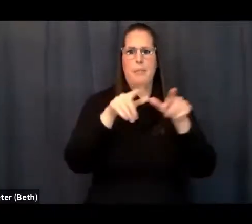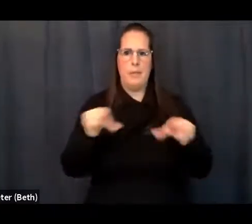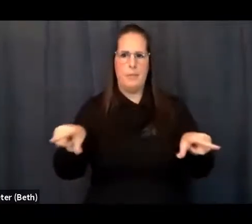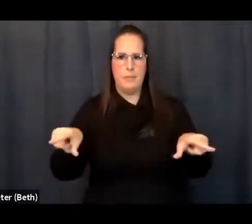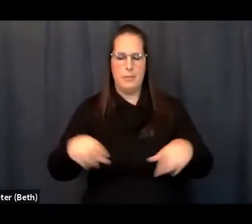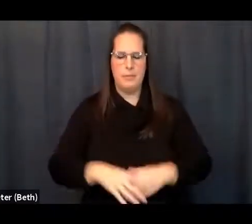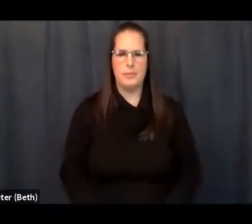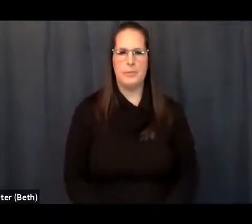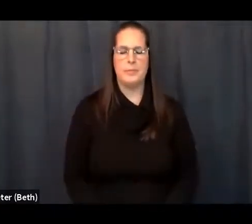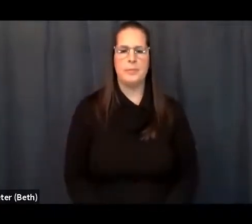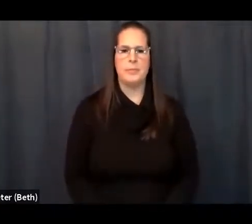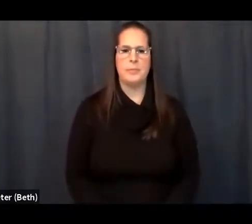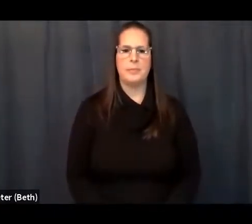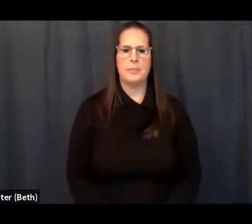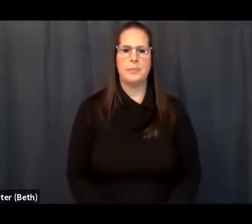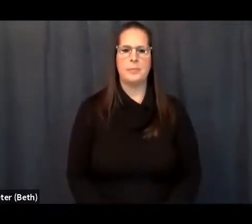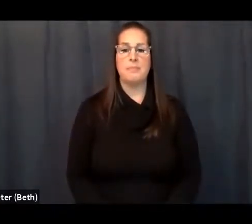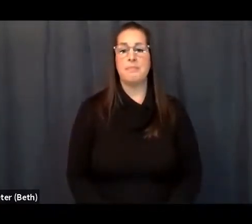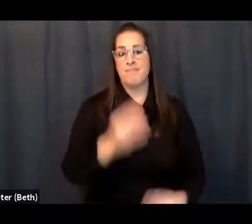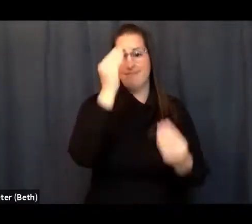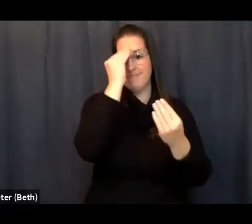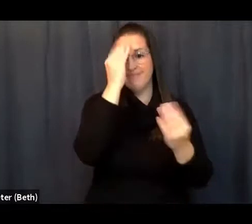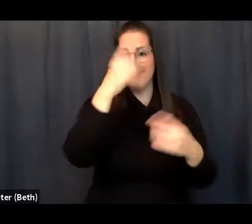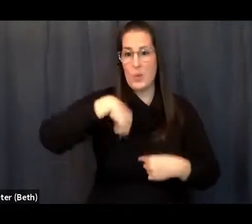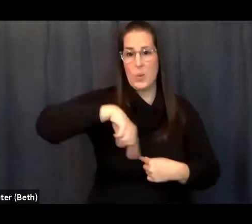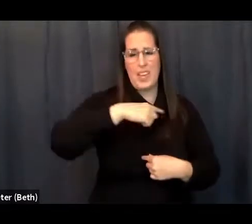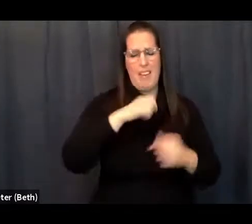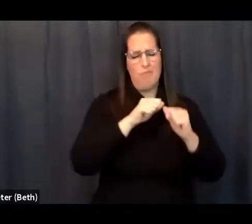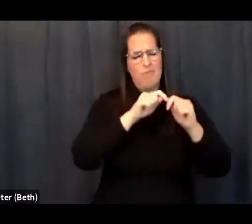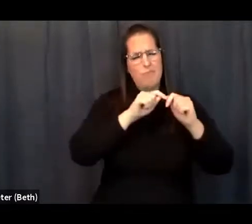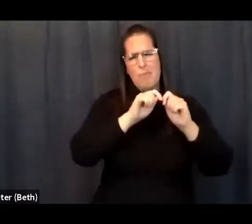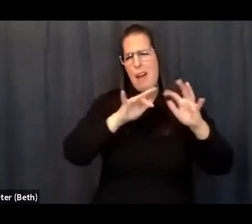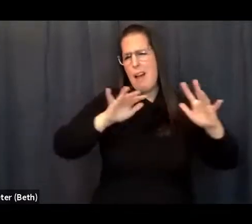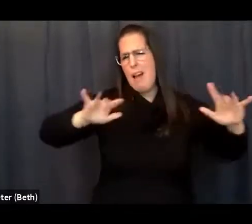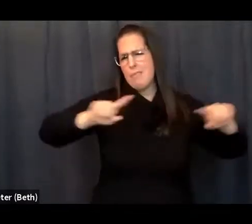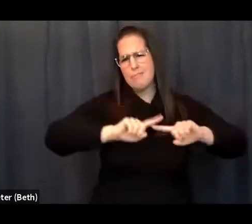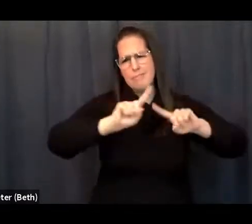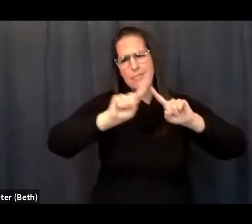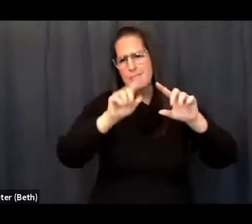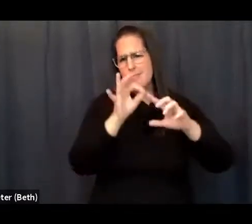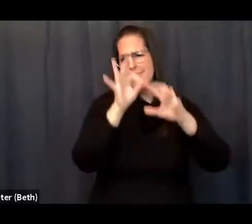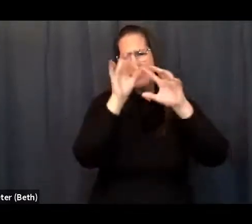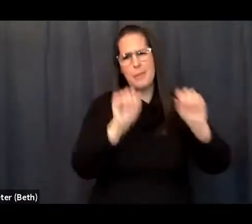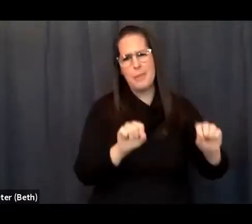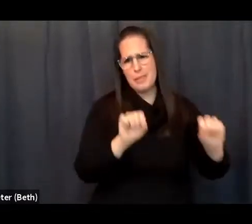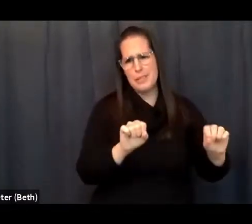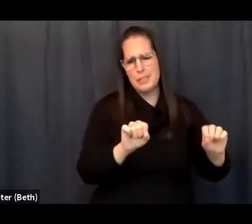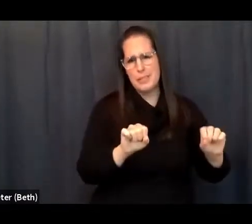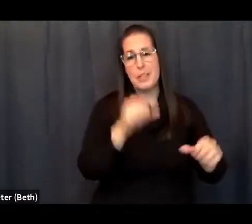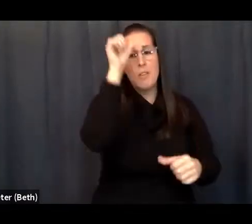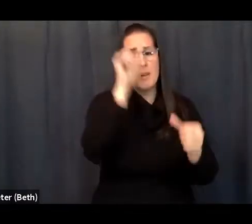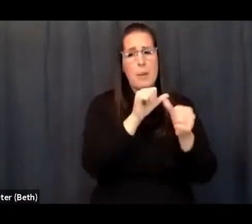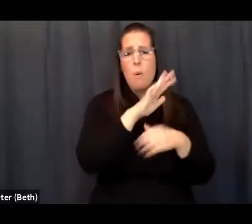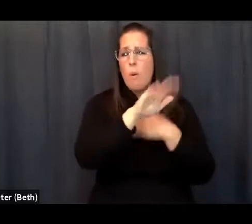We will surprise you with our diverse abilities. Remember, every person experiences losses